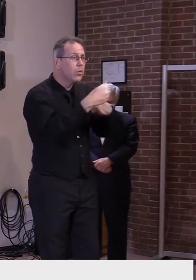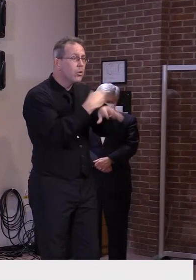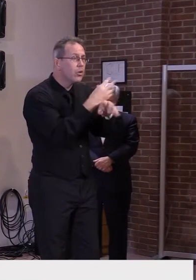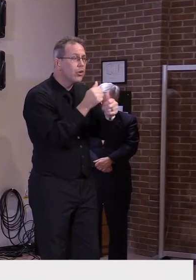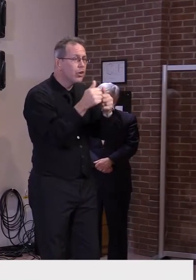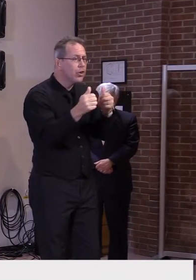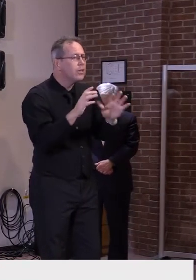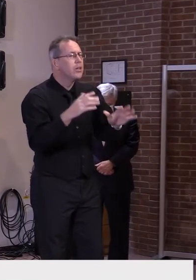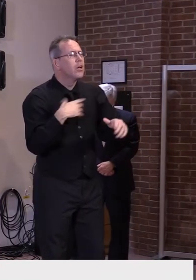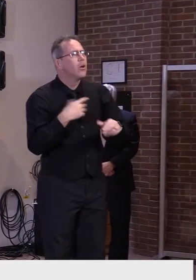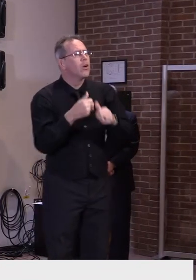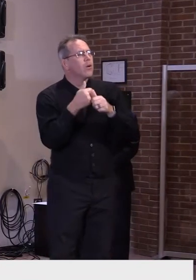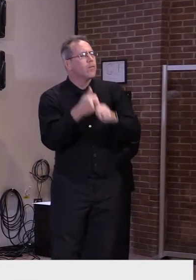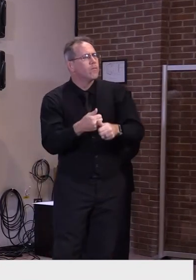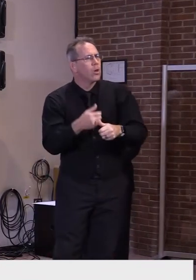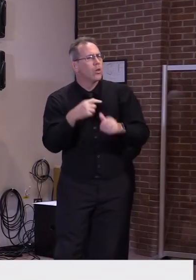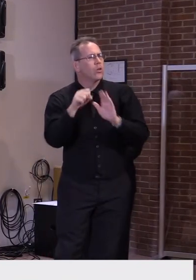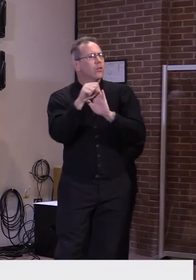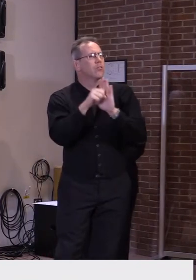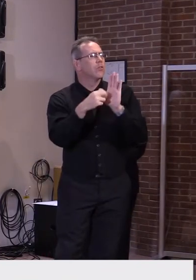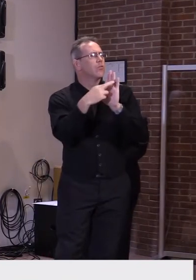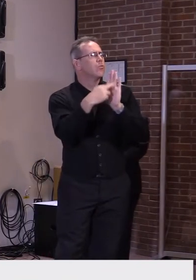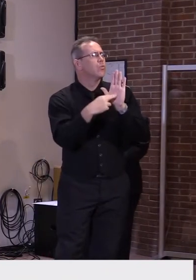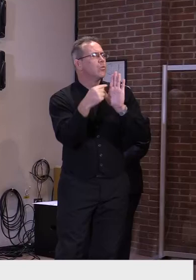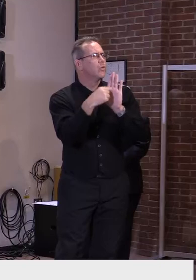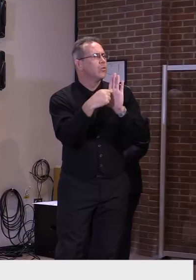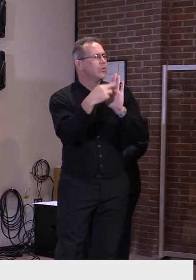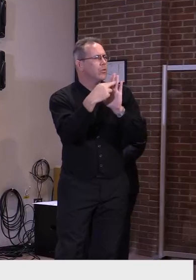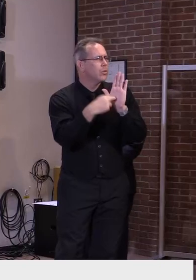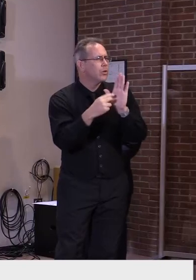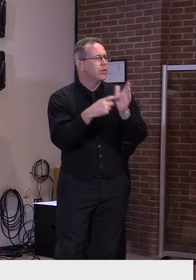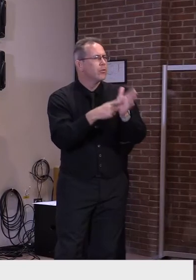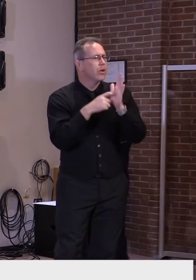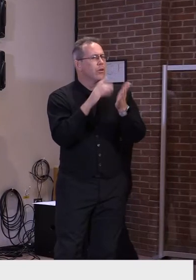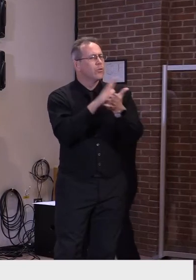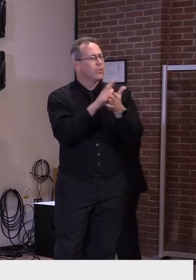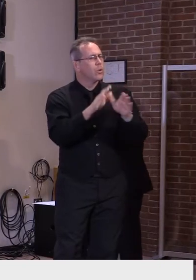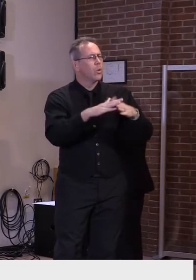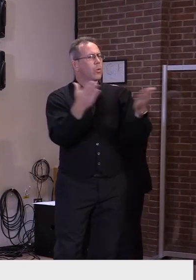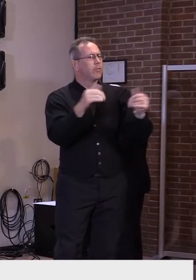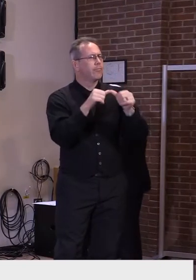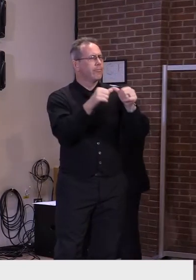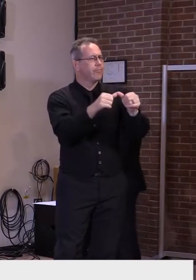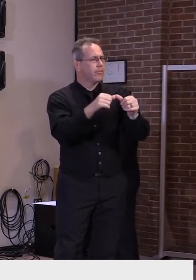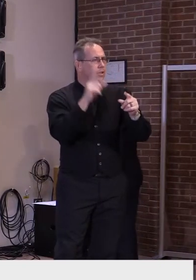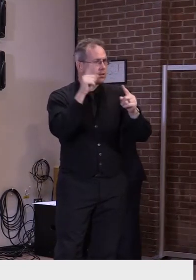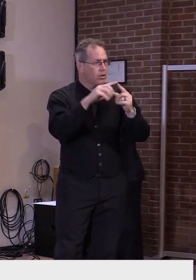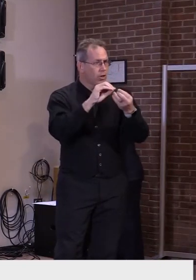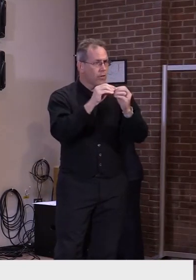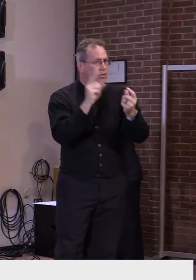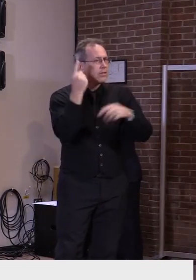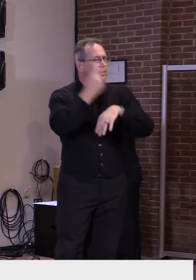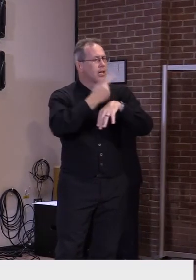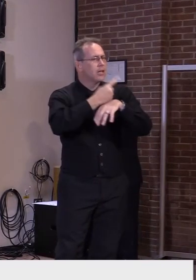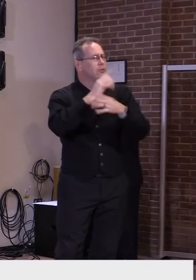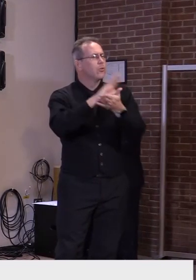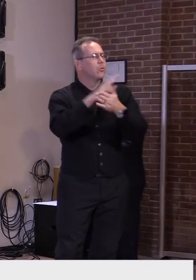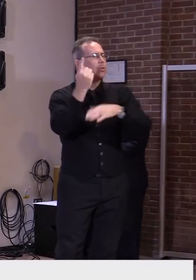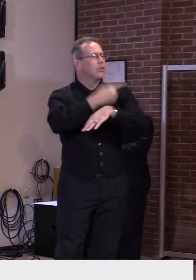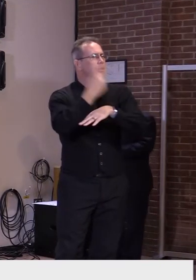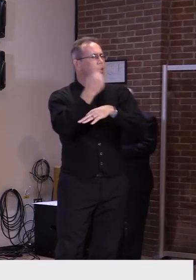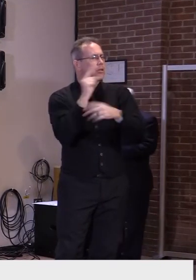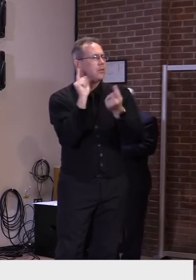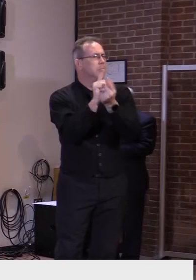minimum number of days that schools must be in operation for schools, for students, and that's 175 days a year. In the